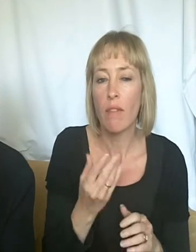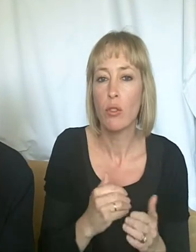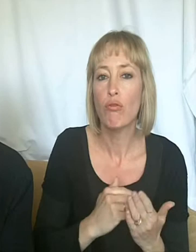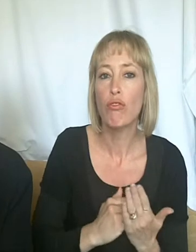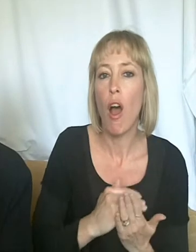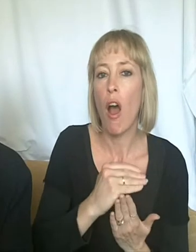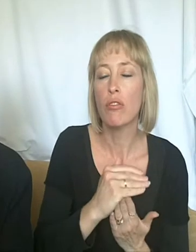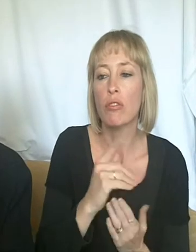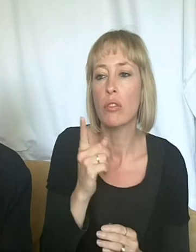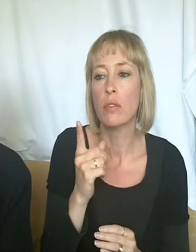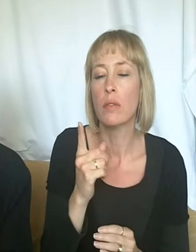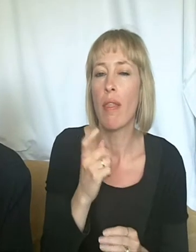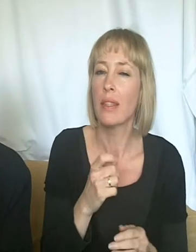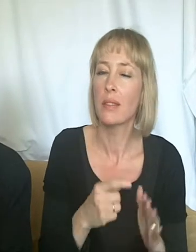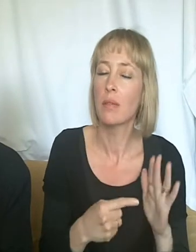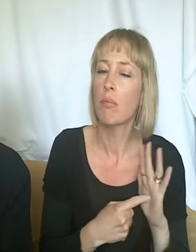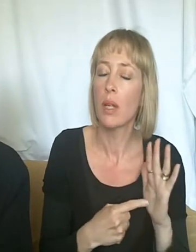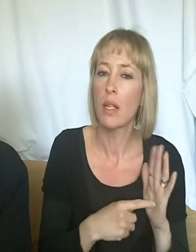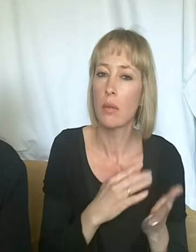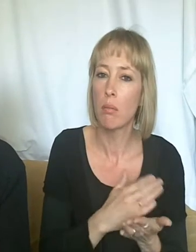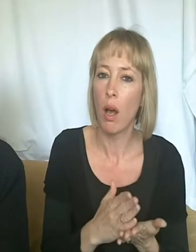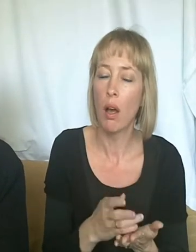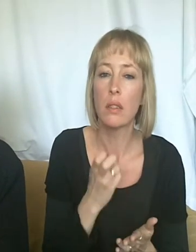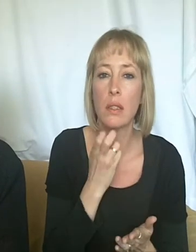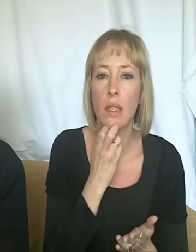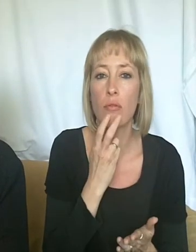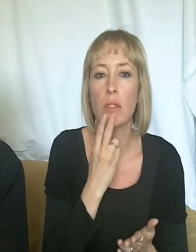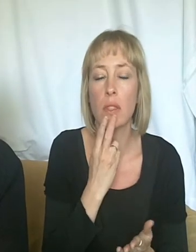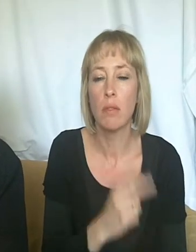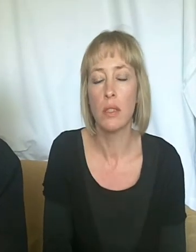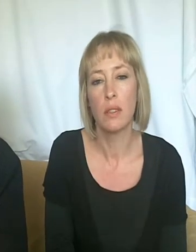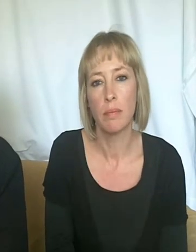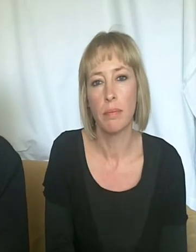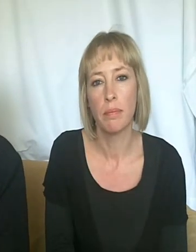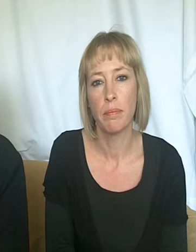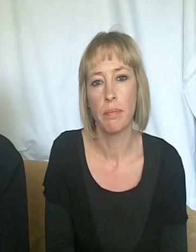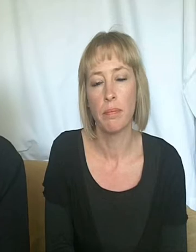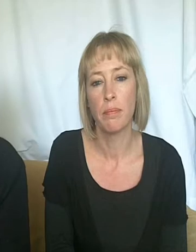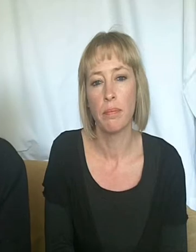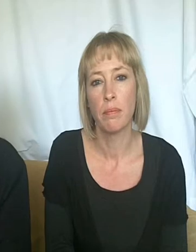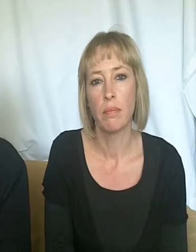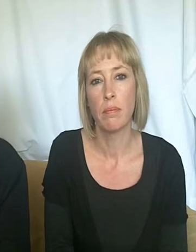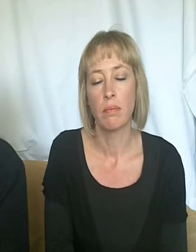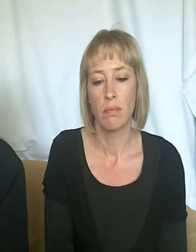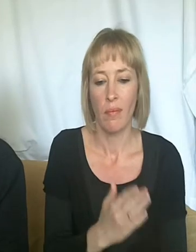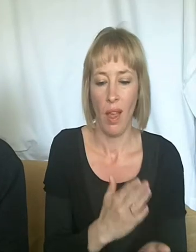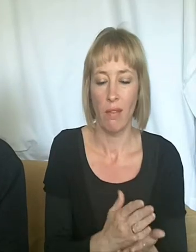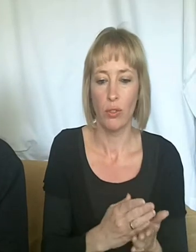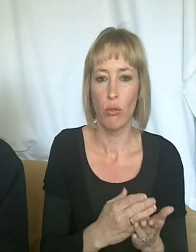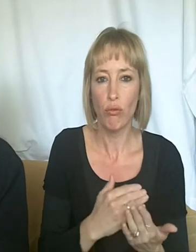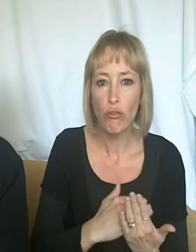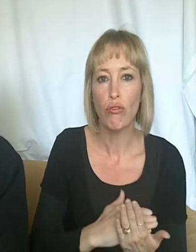and that is the main part of an electronic cigarette. We have to charge